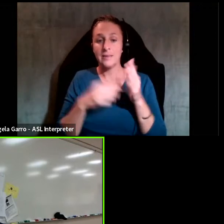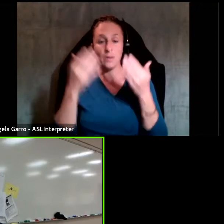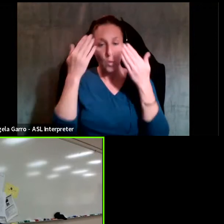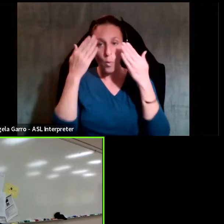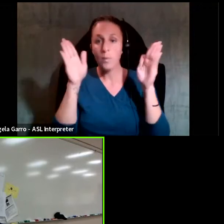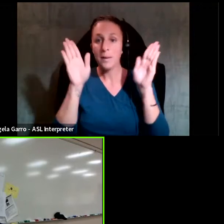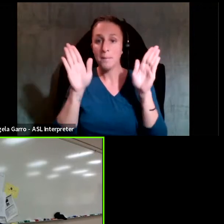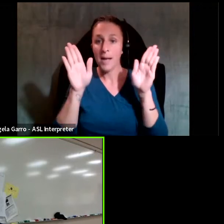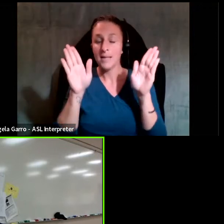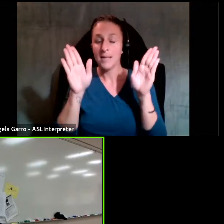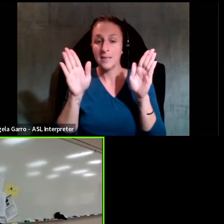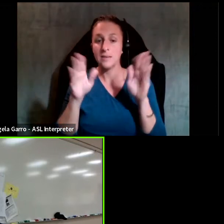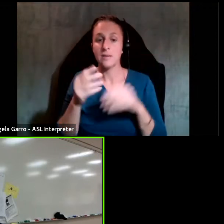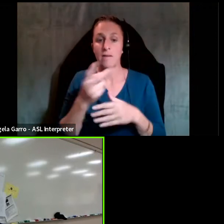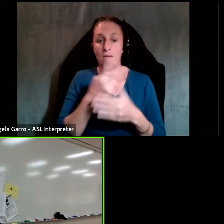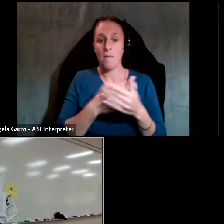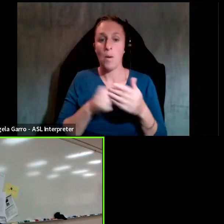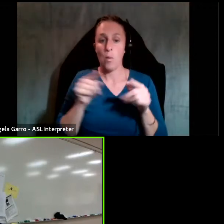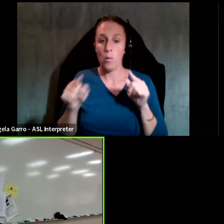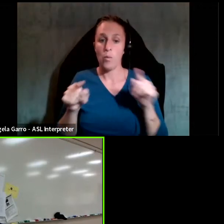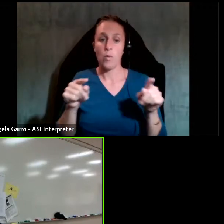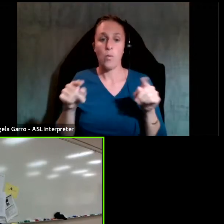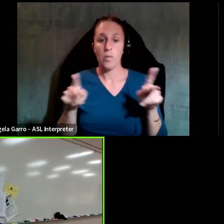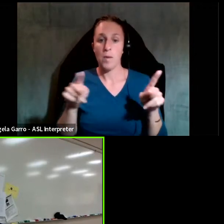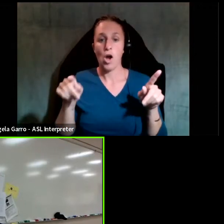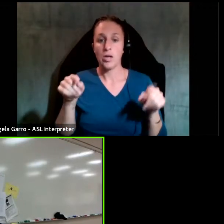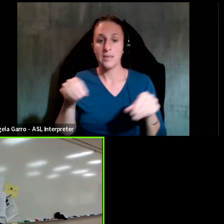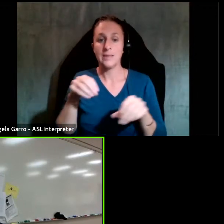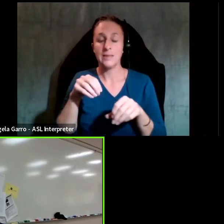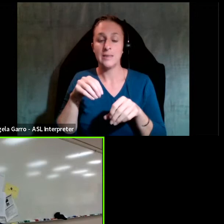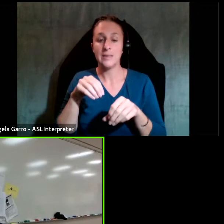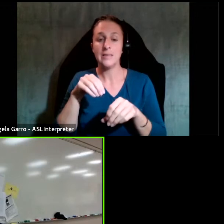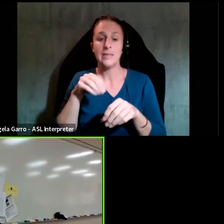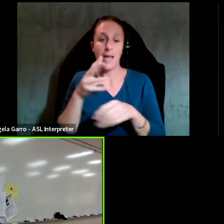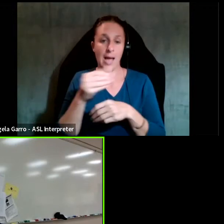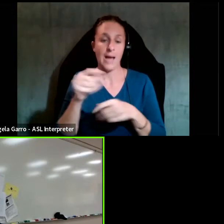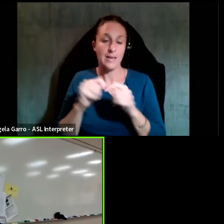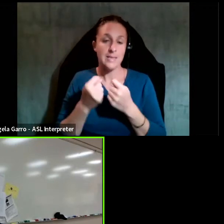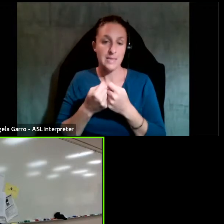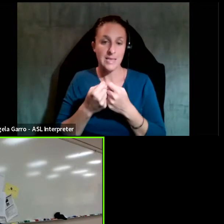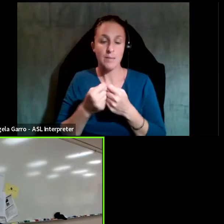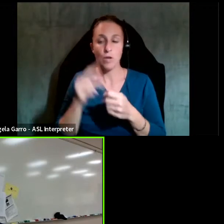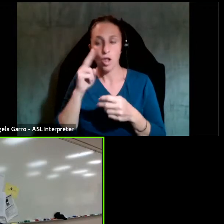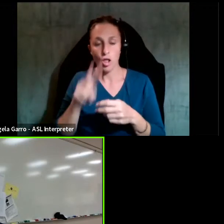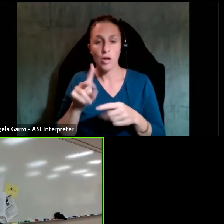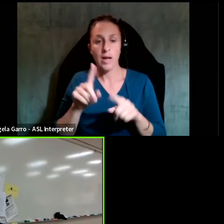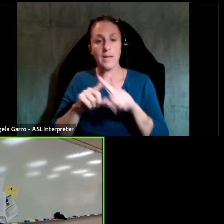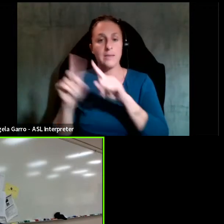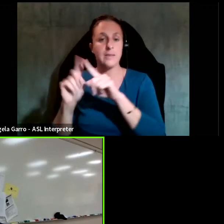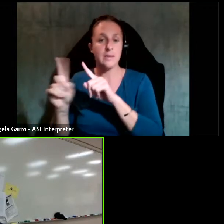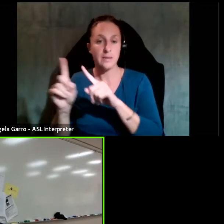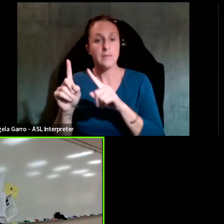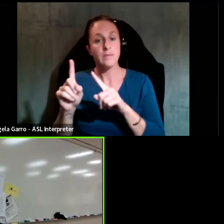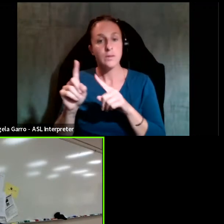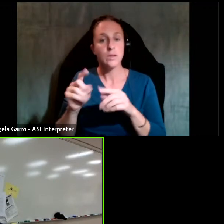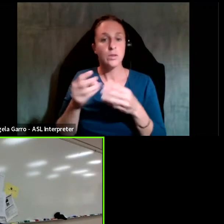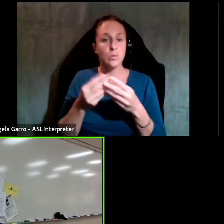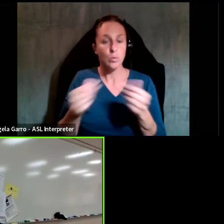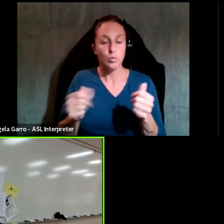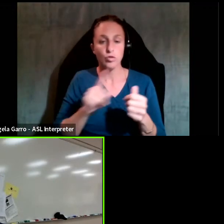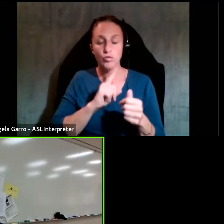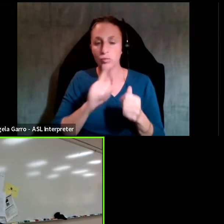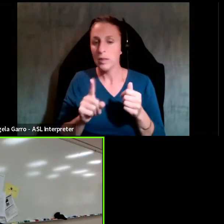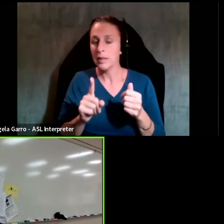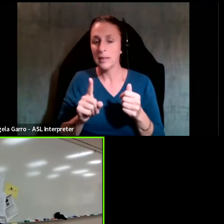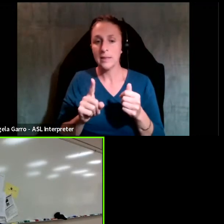open-mindedness of both parties and the team to look at alternative solutions and really kind of drill down